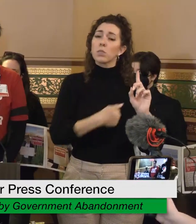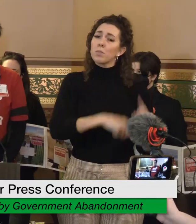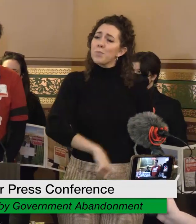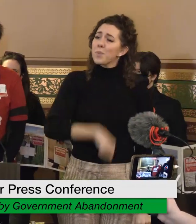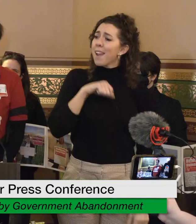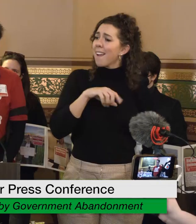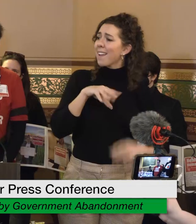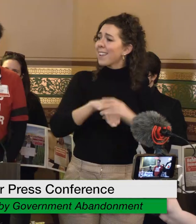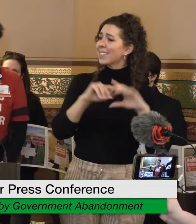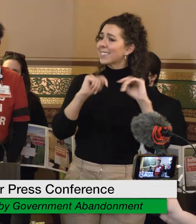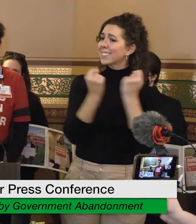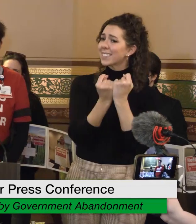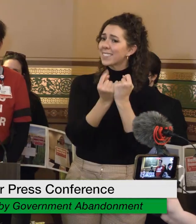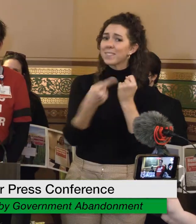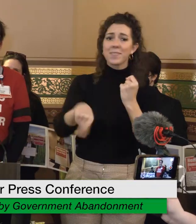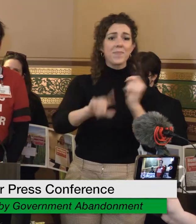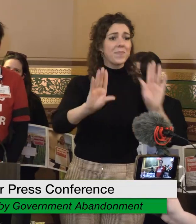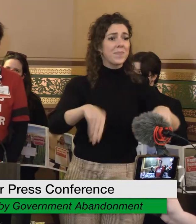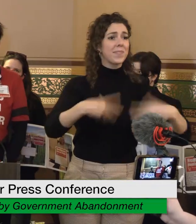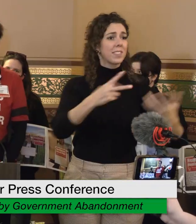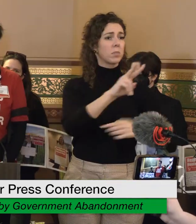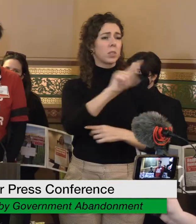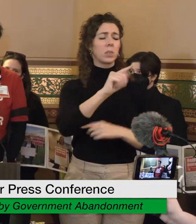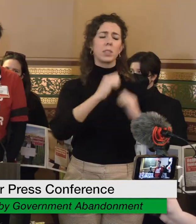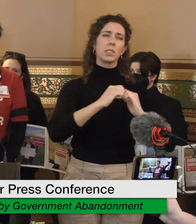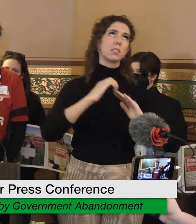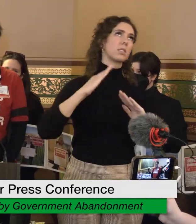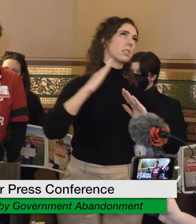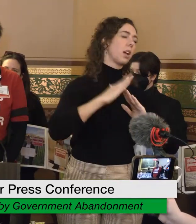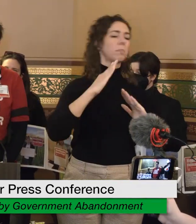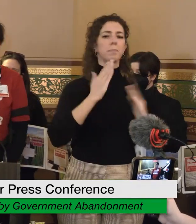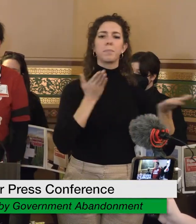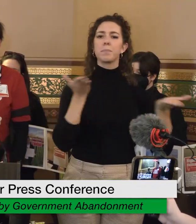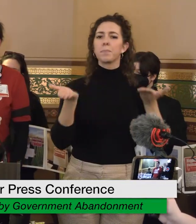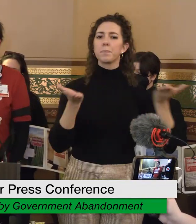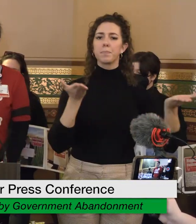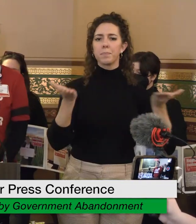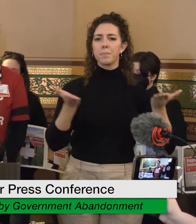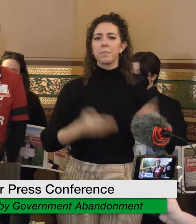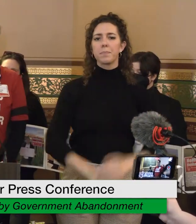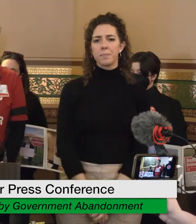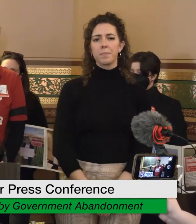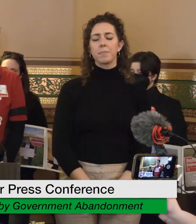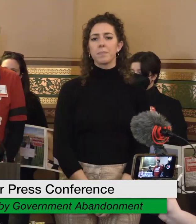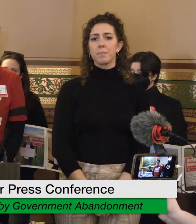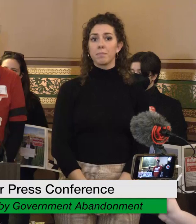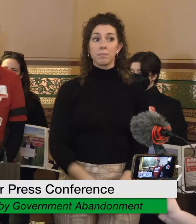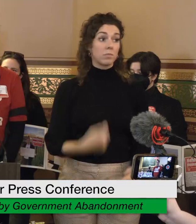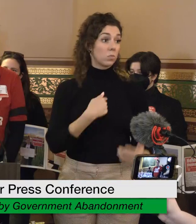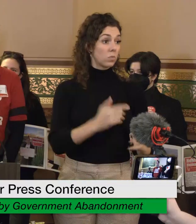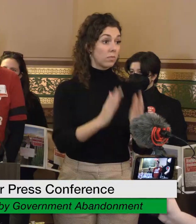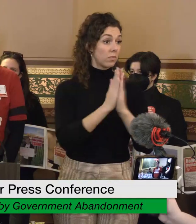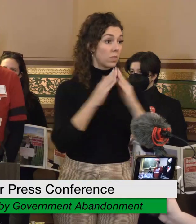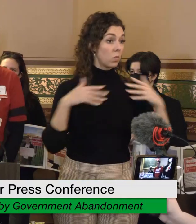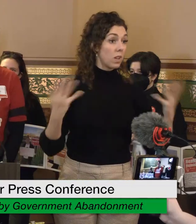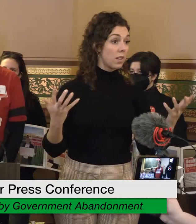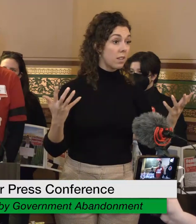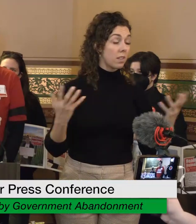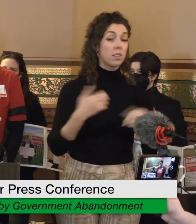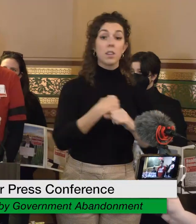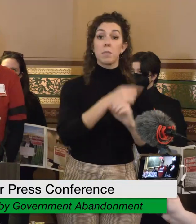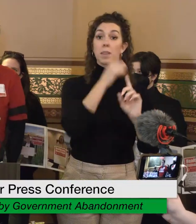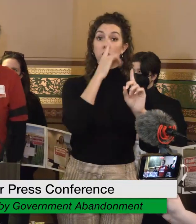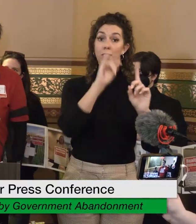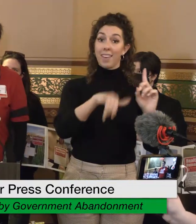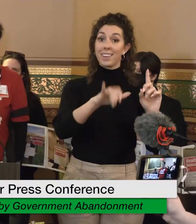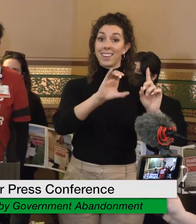of the team that provides Vermonters with top-notch care. And all we want is to make sure that this excellent